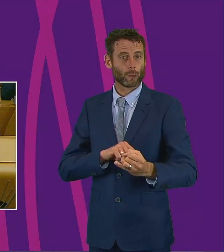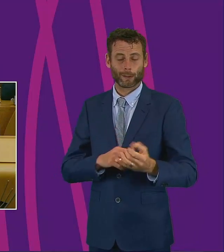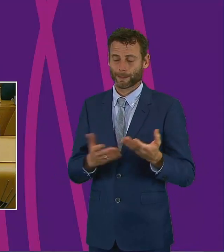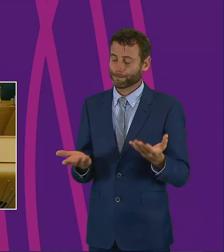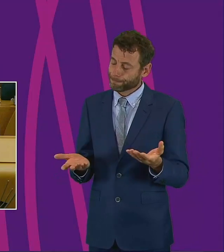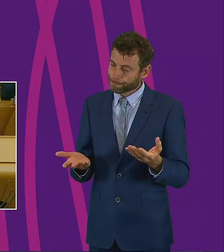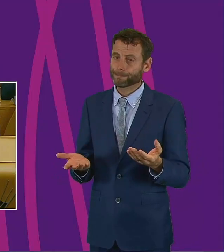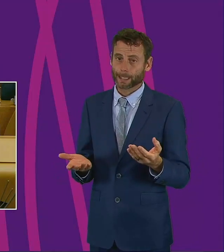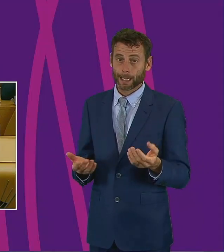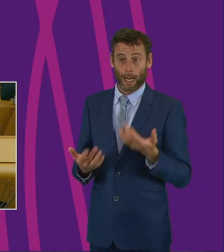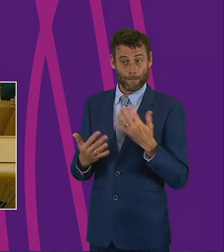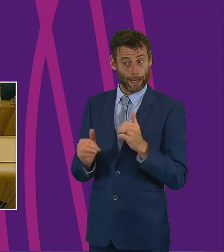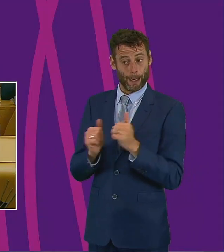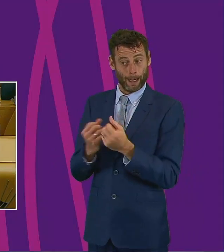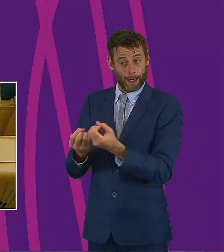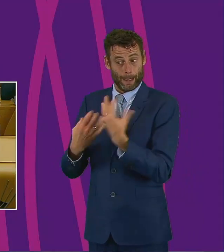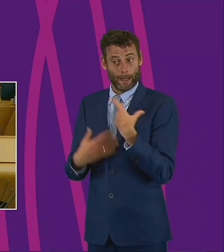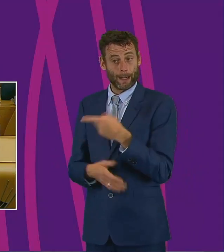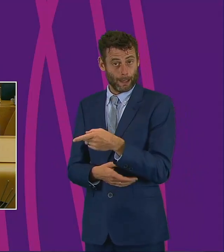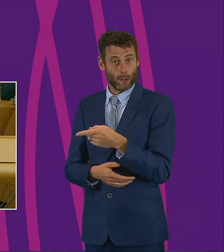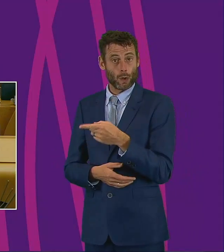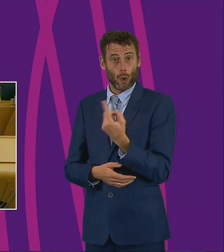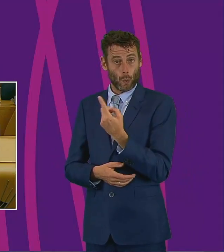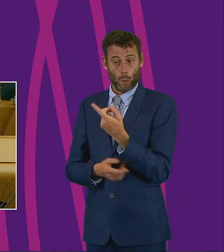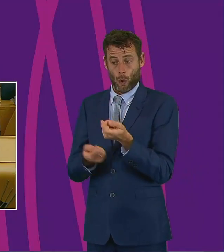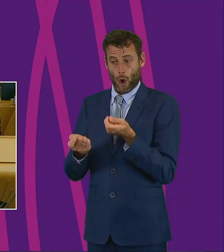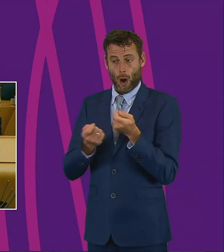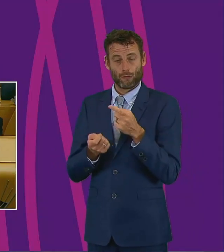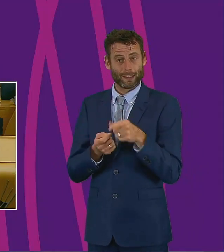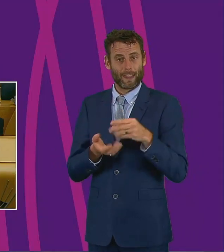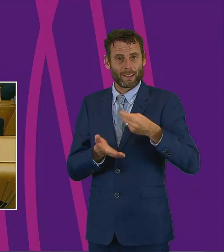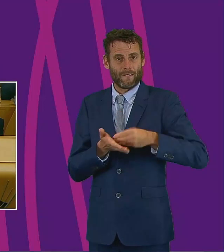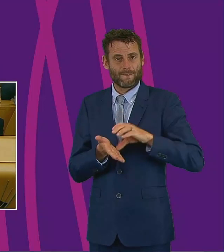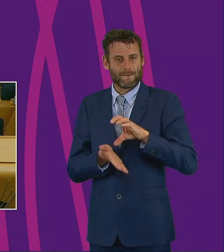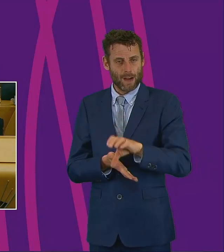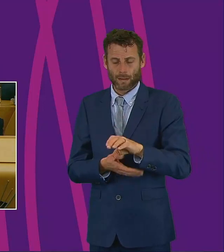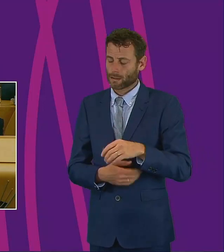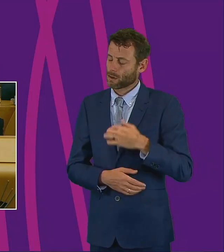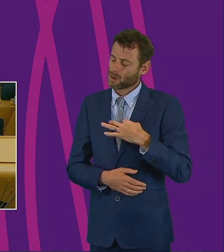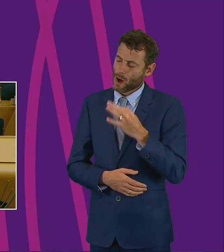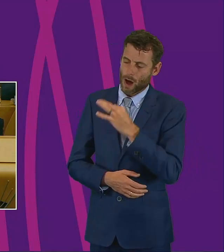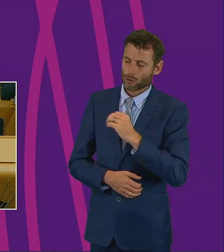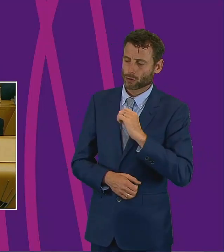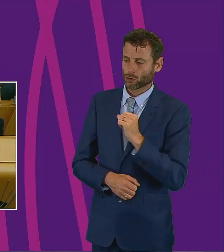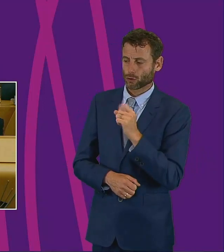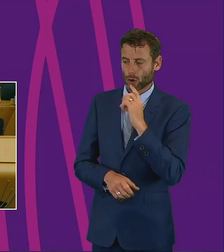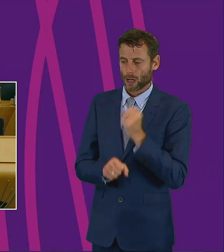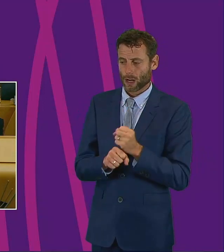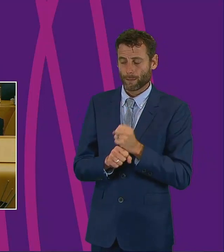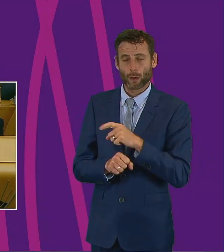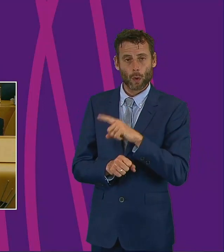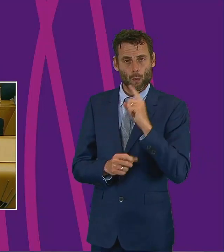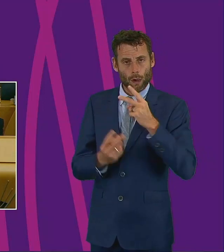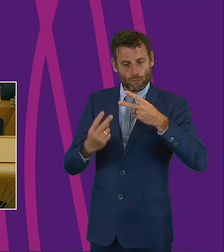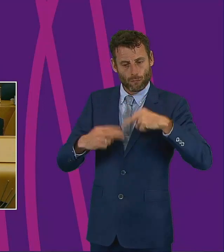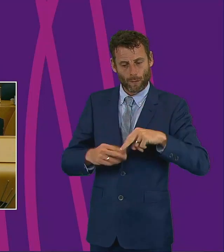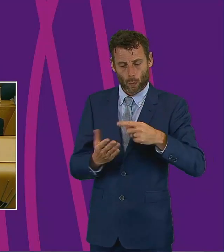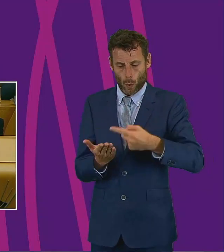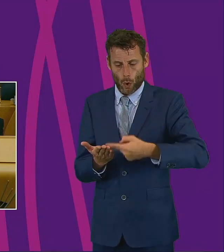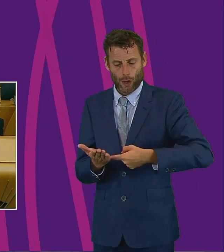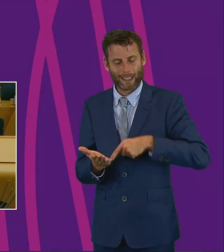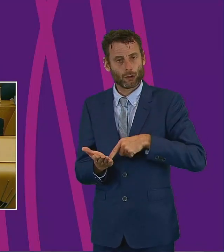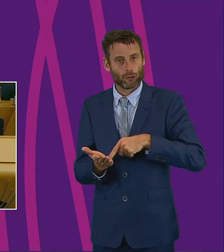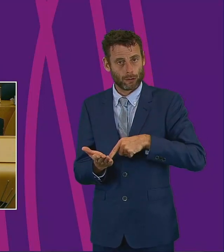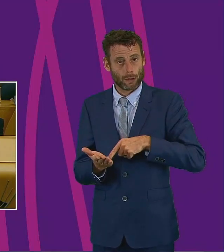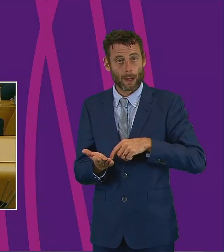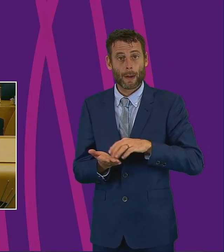confirmed to me by the agencies that operate the funds. Can I ask the First Minister if the Scottish Government will review these conditions in order